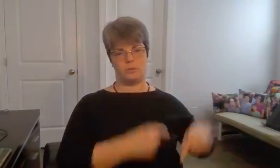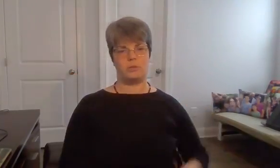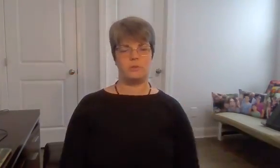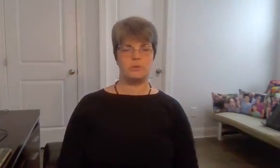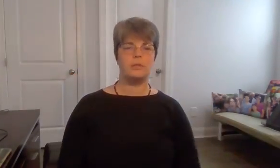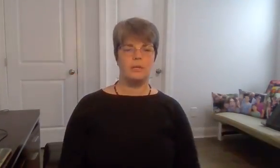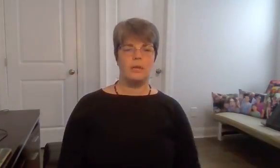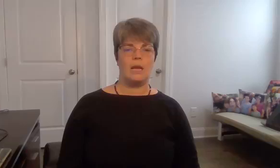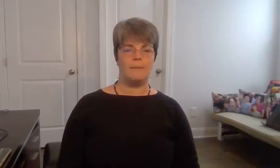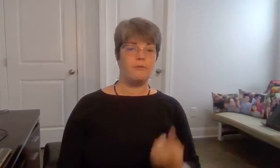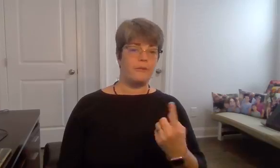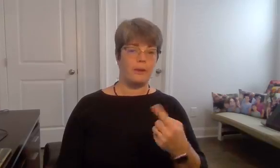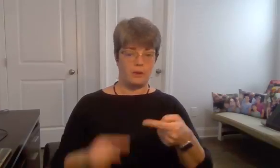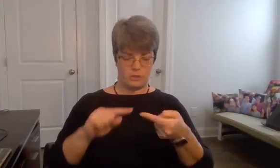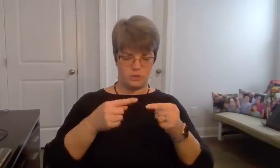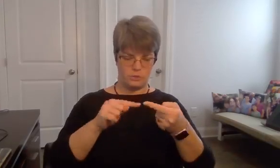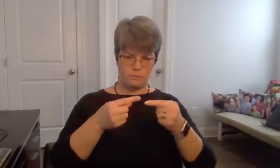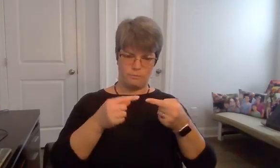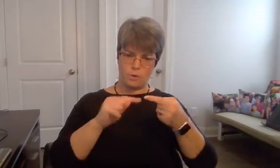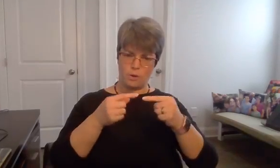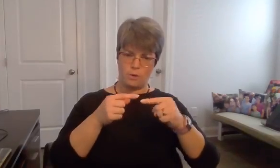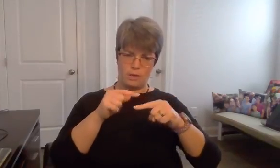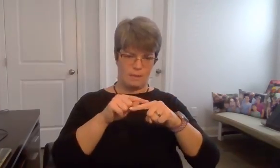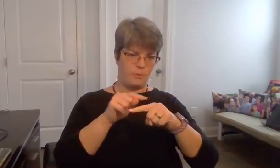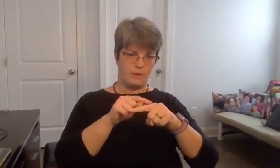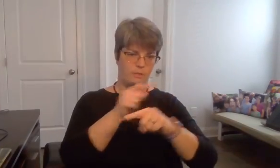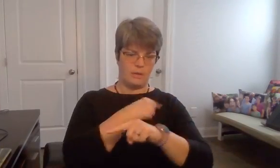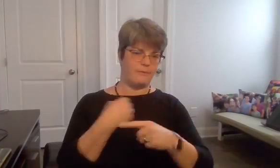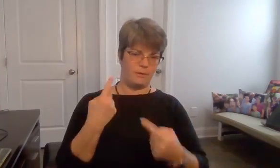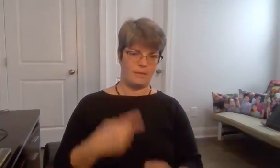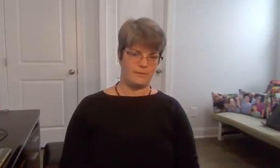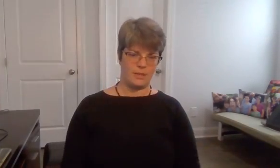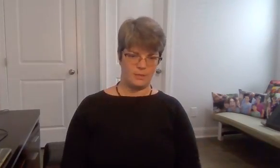shoulder hurts. If your finger hurts, you can just do hurt and then point to whatever. That's fine too.